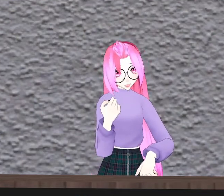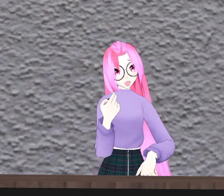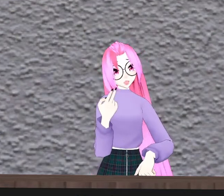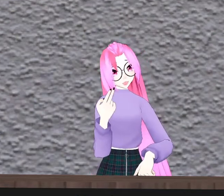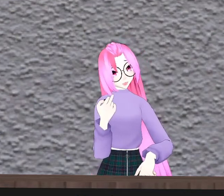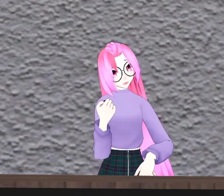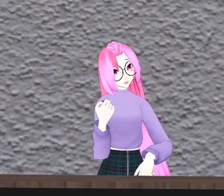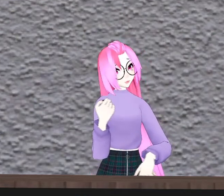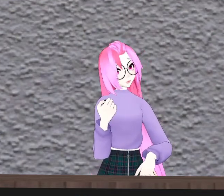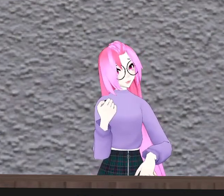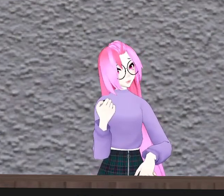12.